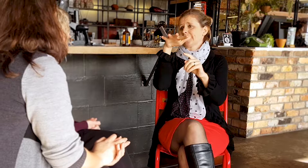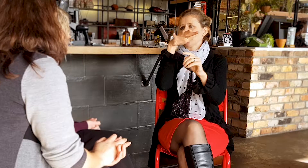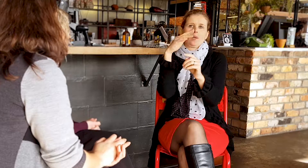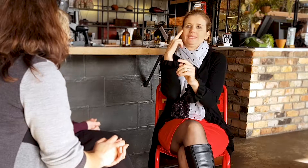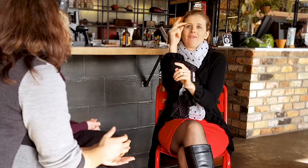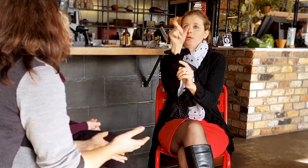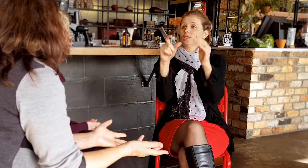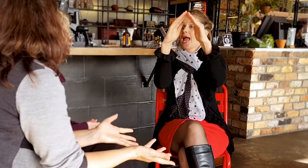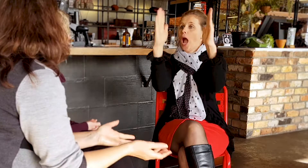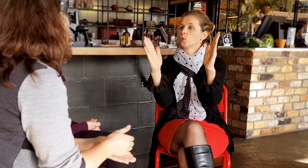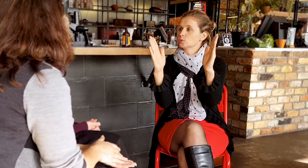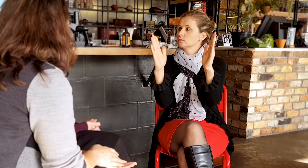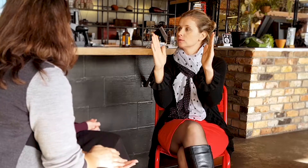you know, I would stay with a deaf family.